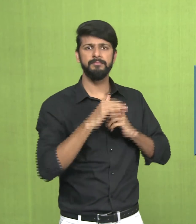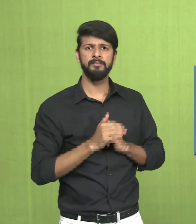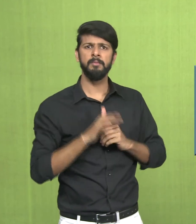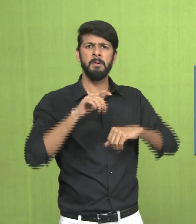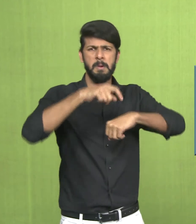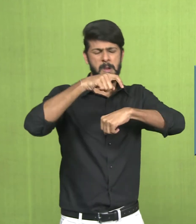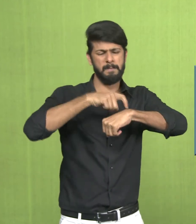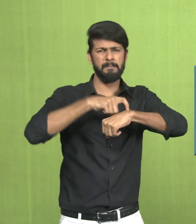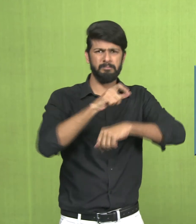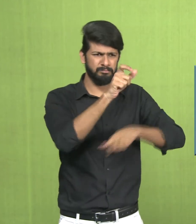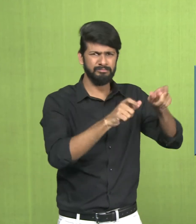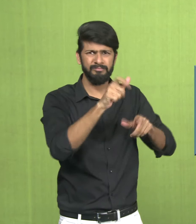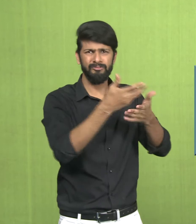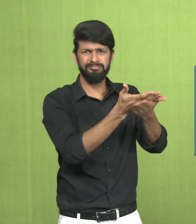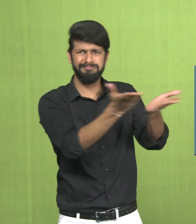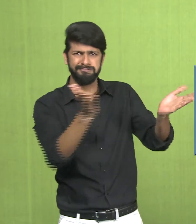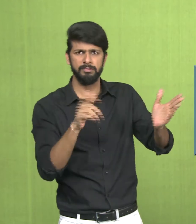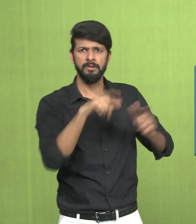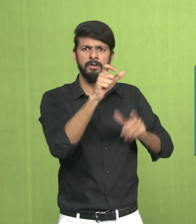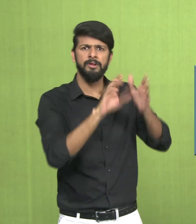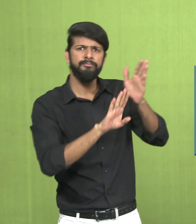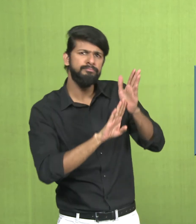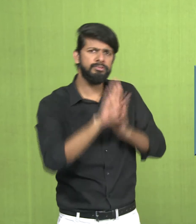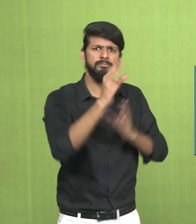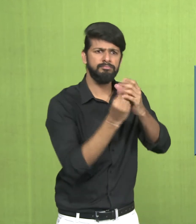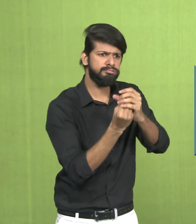and this was situated in Sindh, which is now Pakistan.